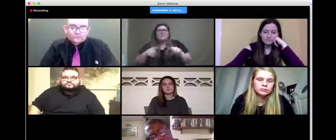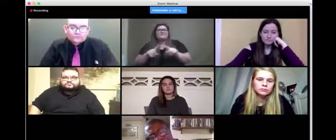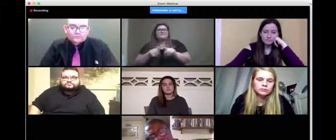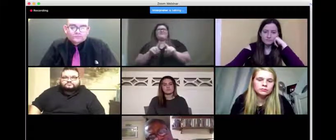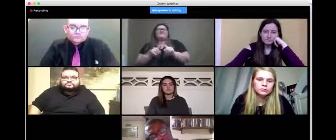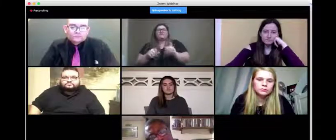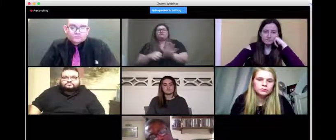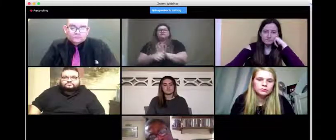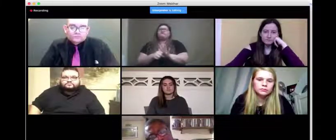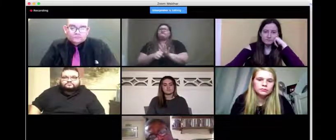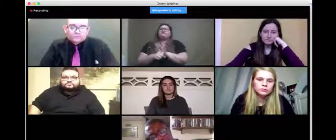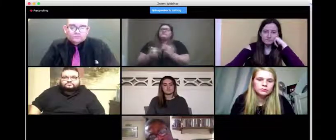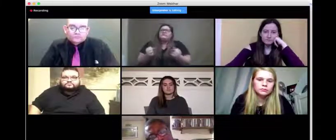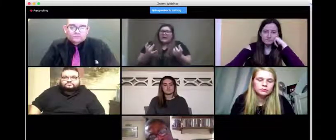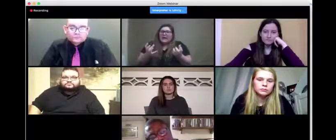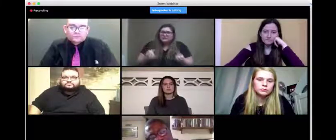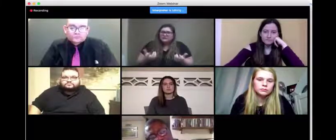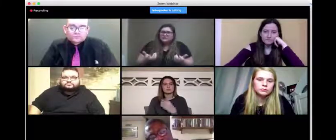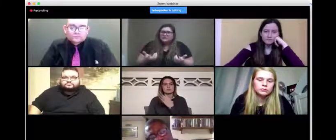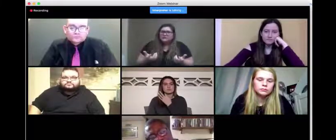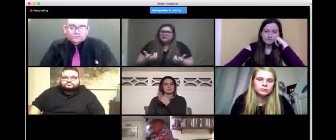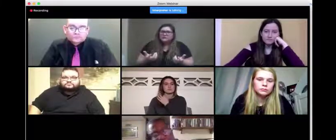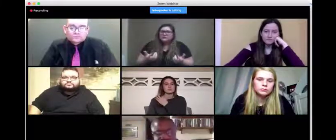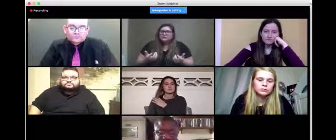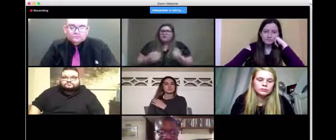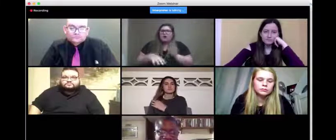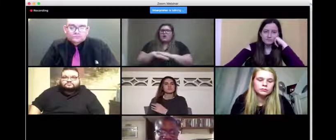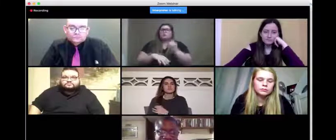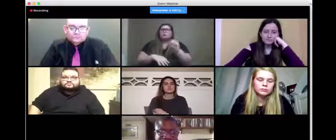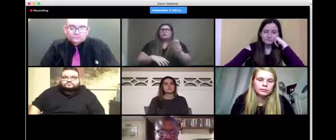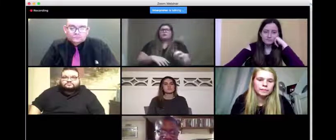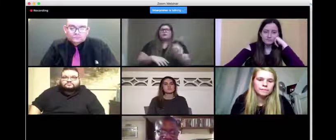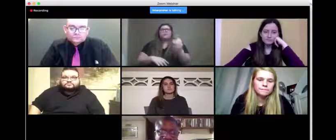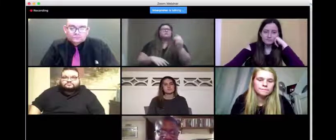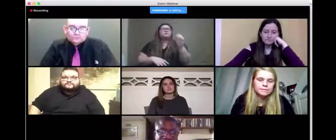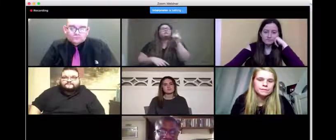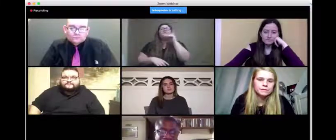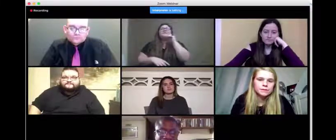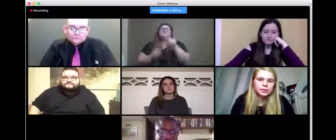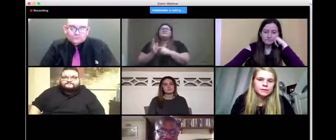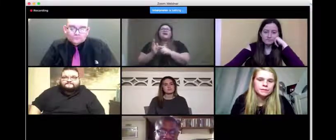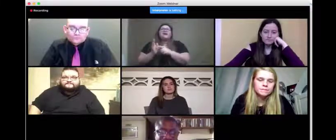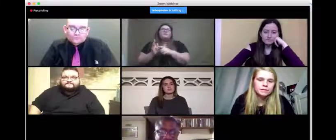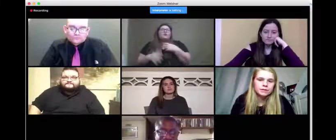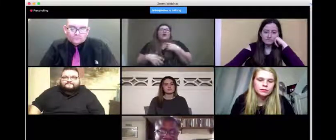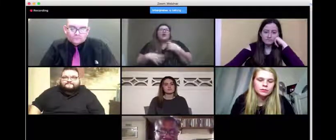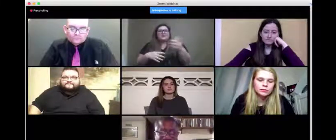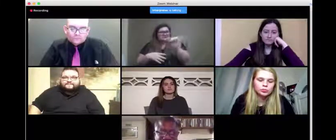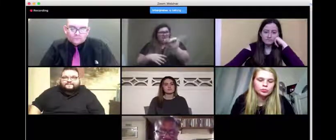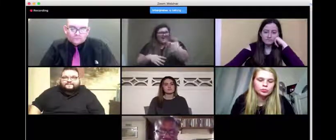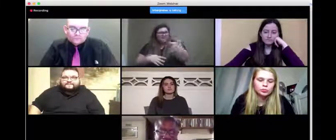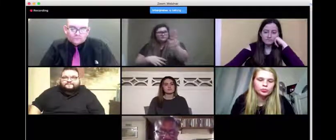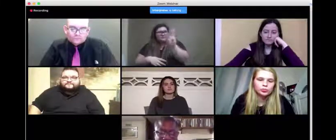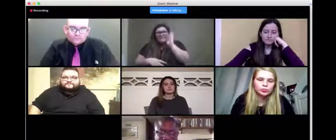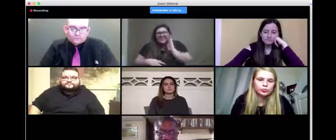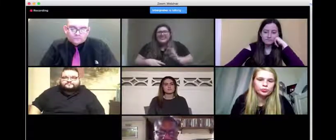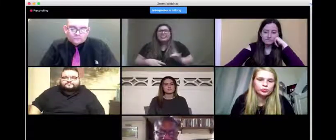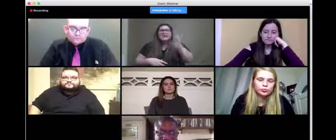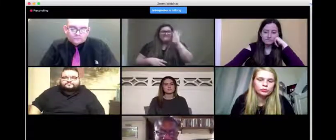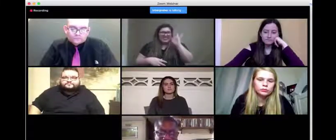social media. For example, like Blakelyn had said that if I sign strawberry my